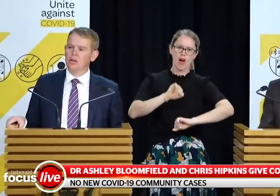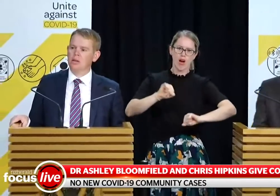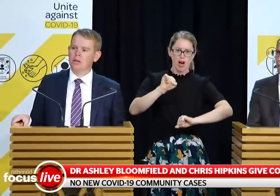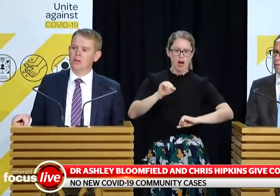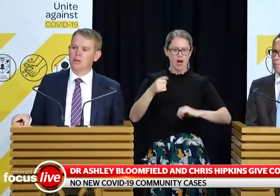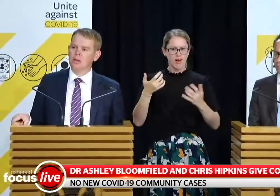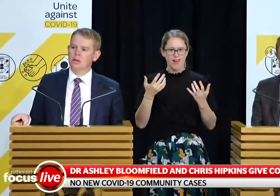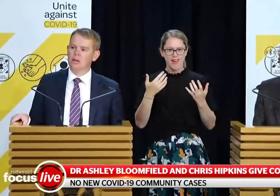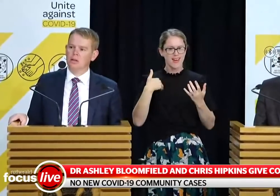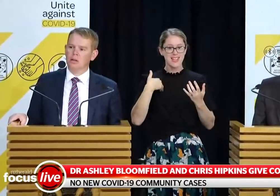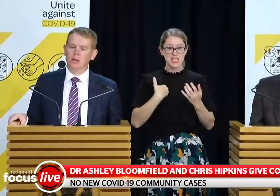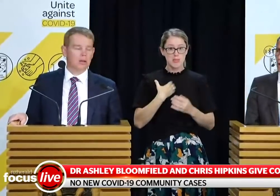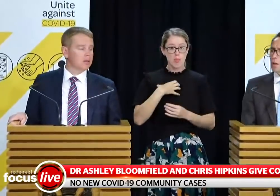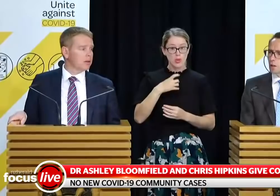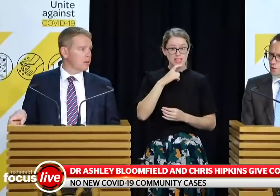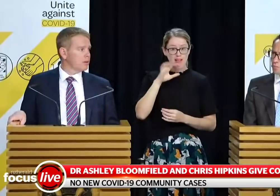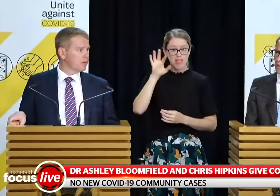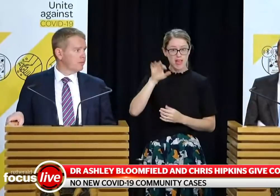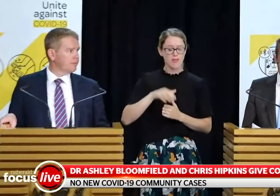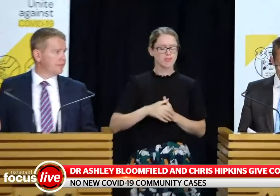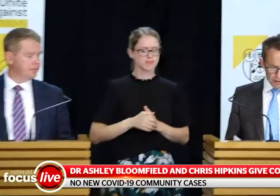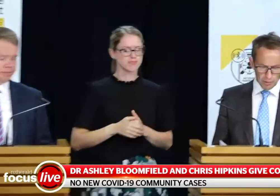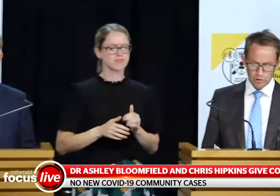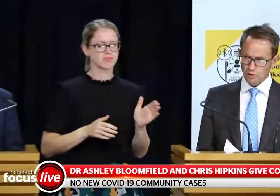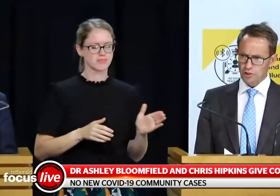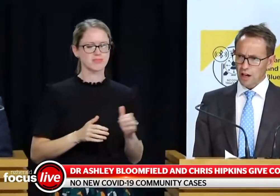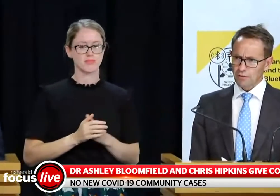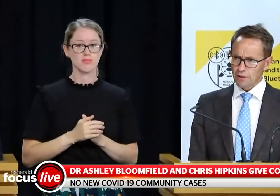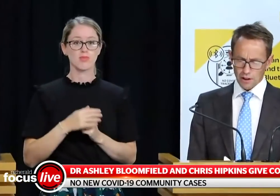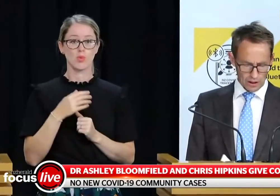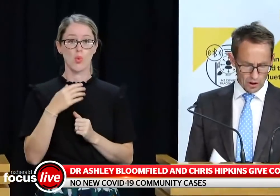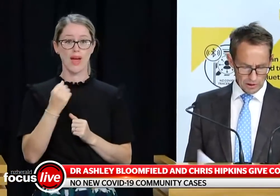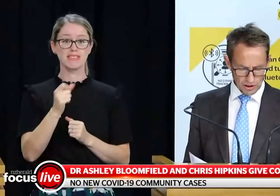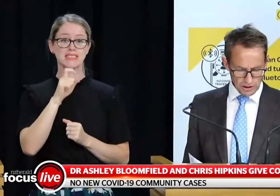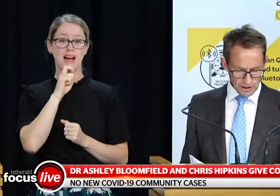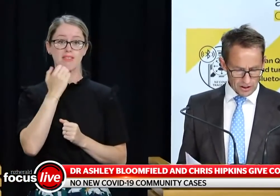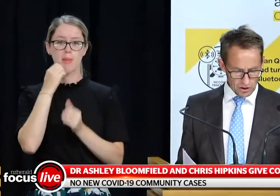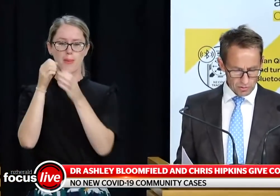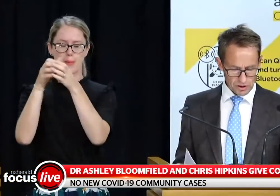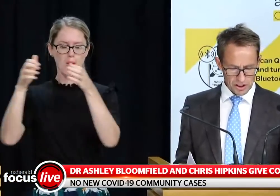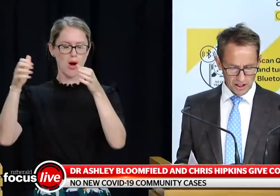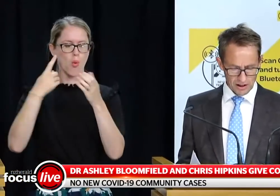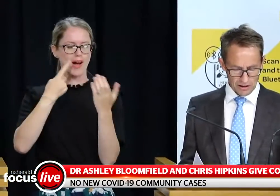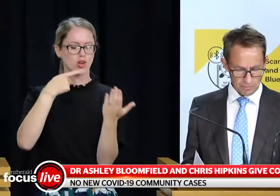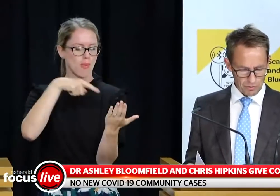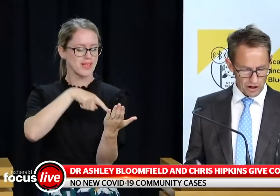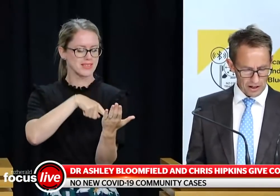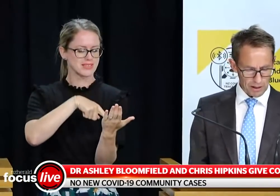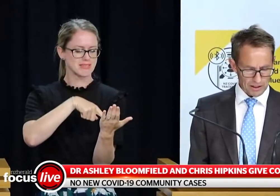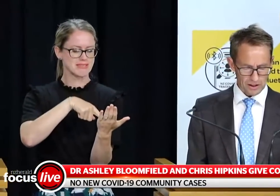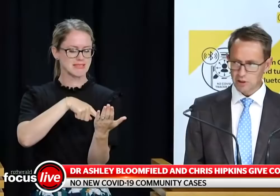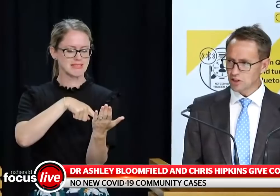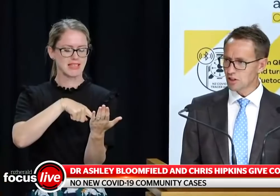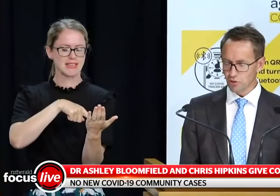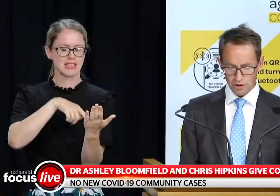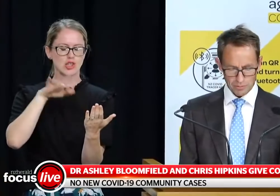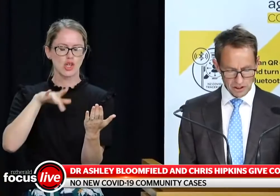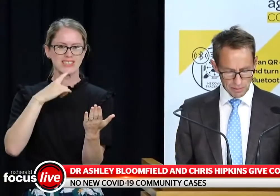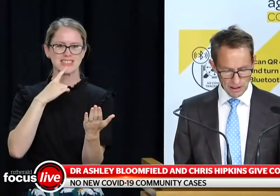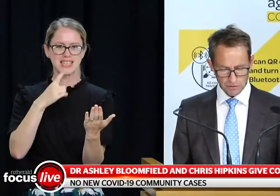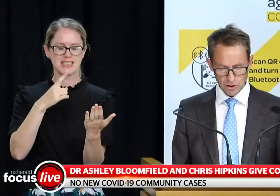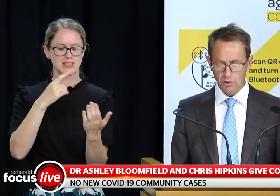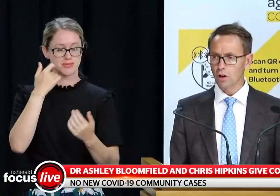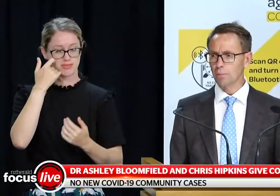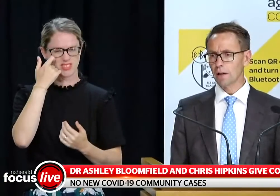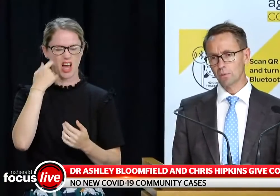need to be a boost in staff levels there? There's been a very big boost in staff, and a comment I didn't get to was, before I handed back to the Minister, I thought I'd